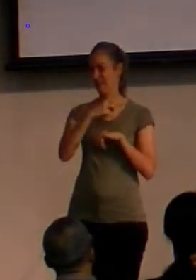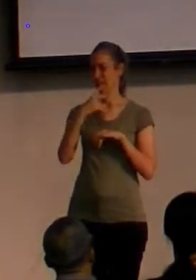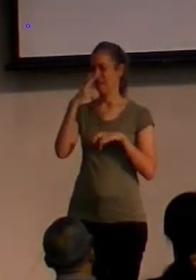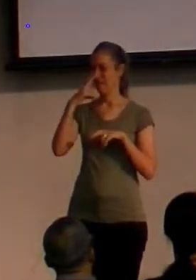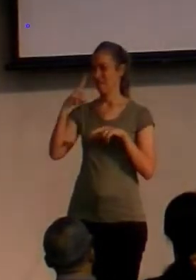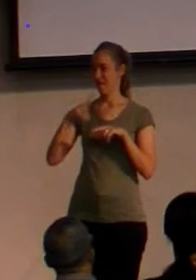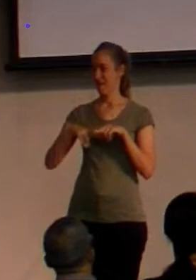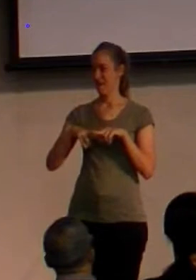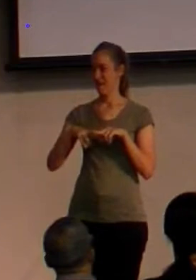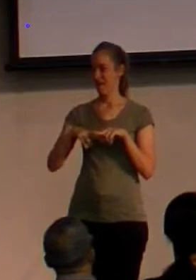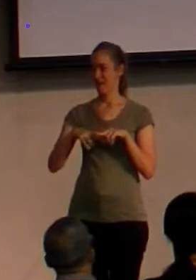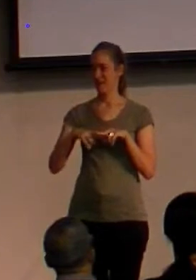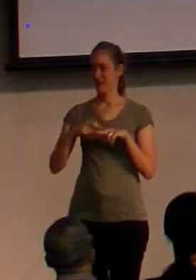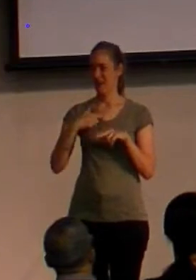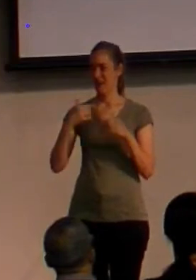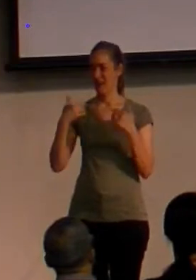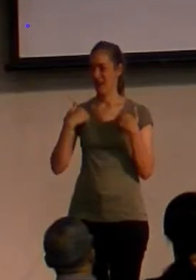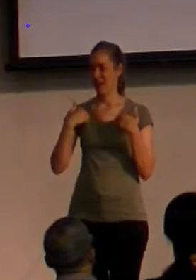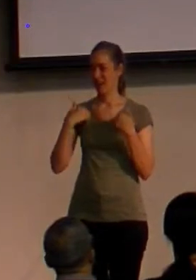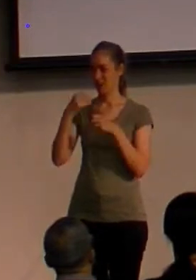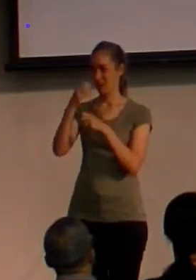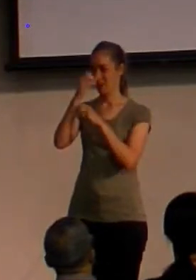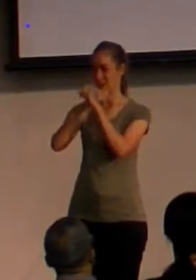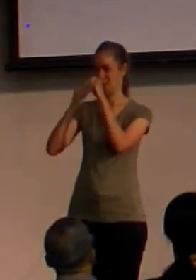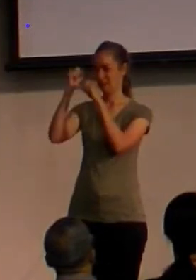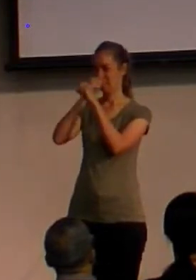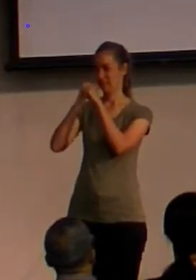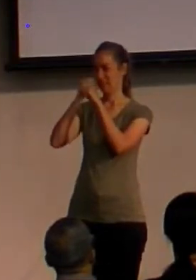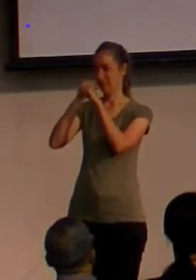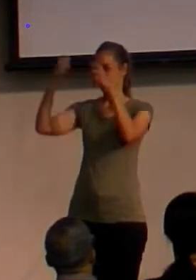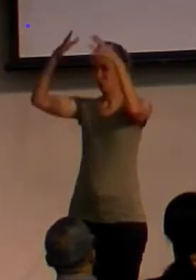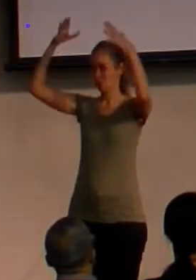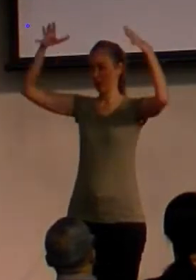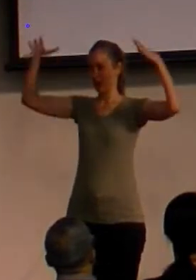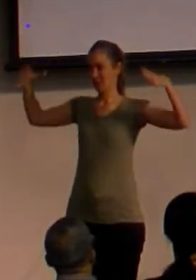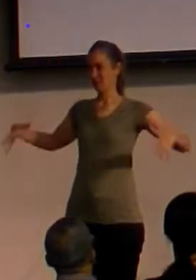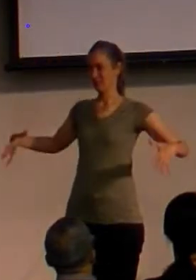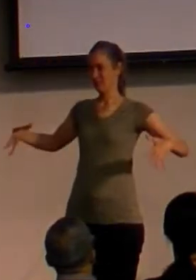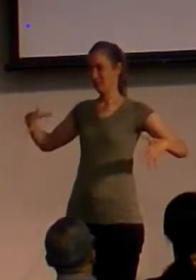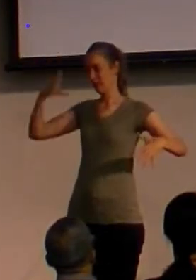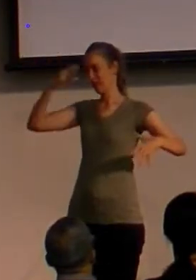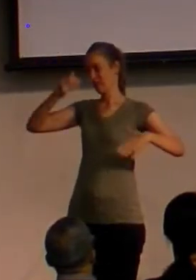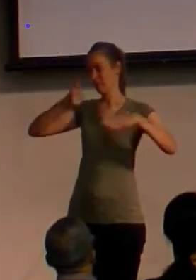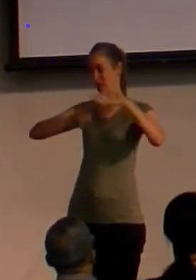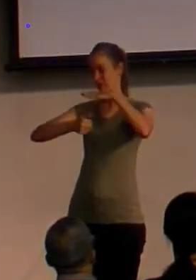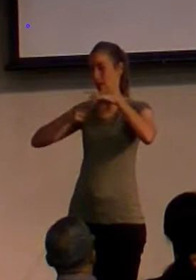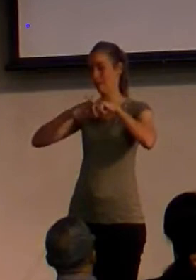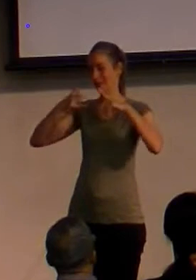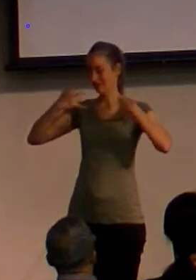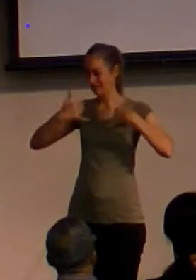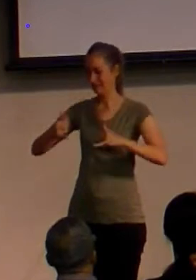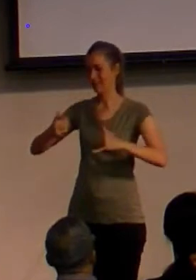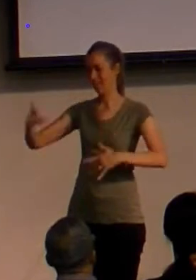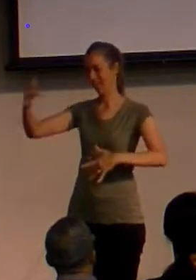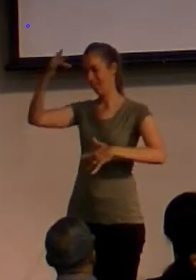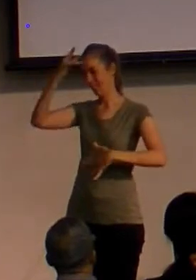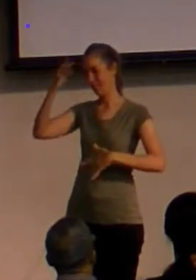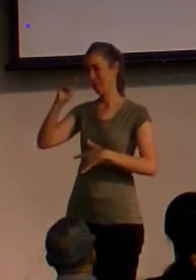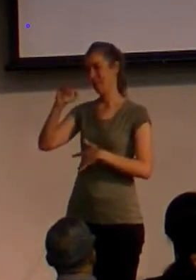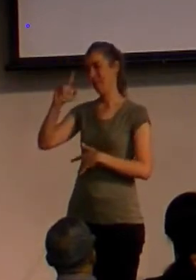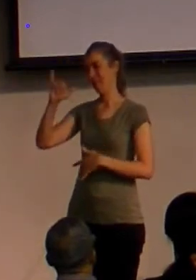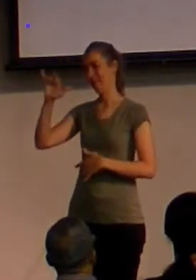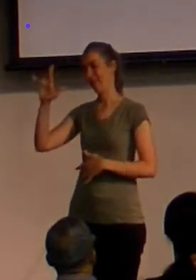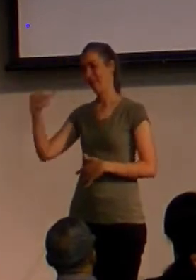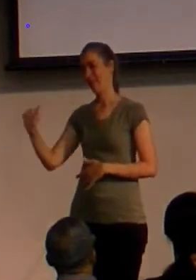Stayed under a mosquito net, but came back and got malaria anyway. The women worked like so